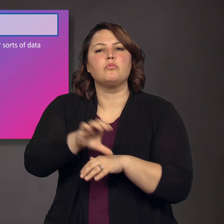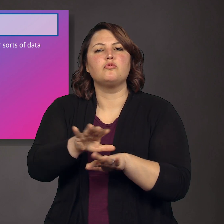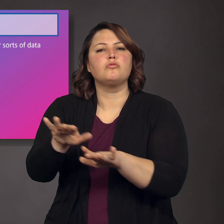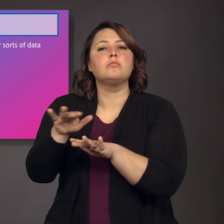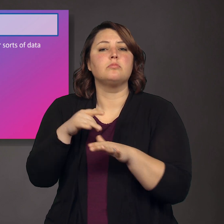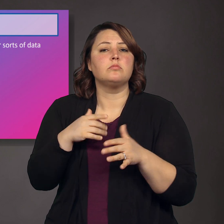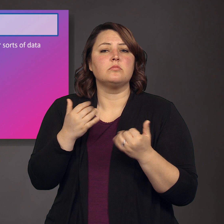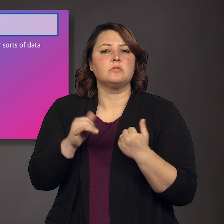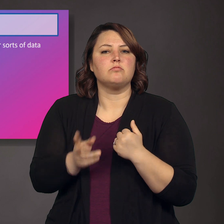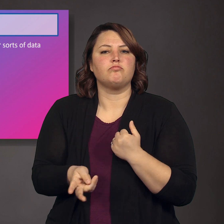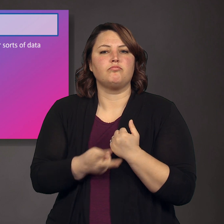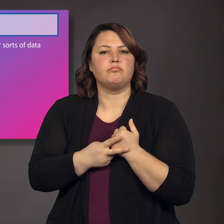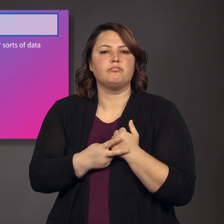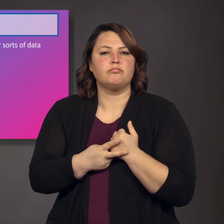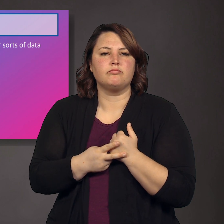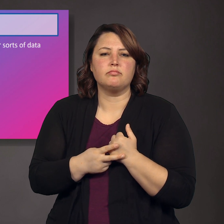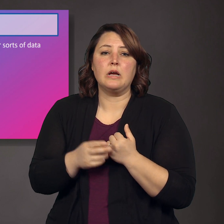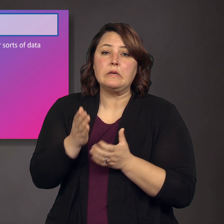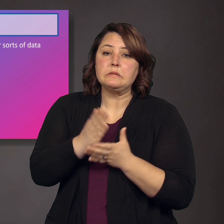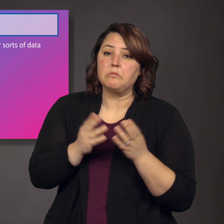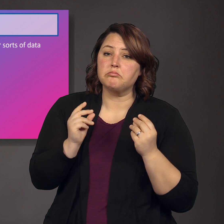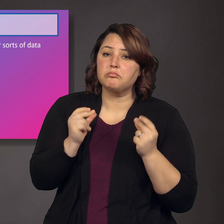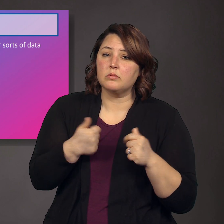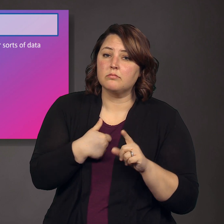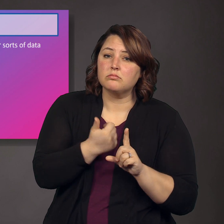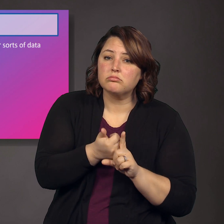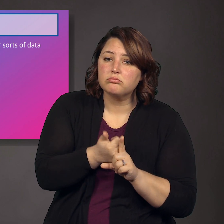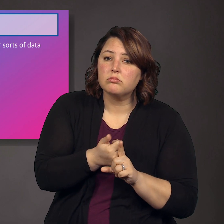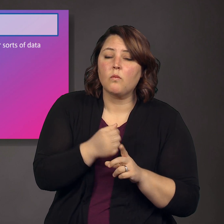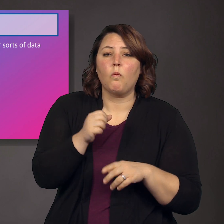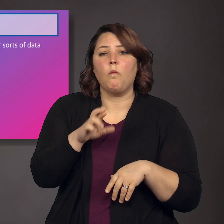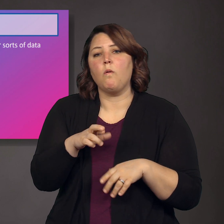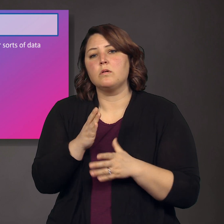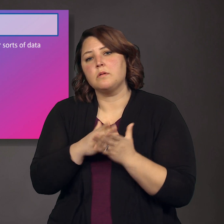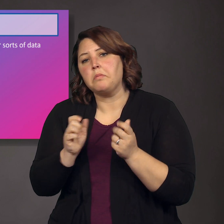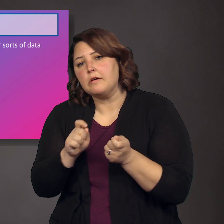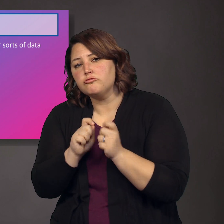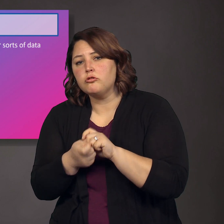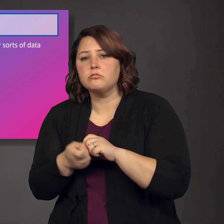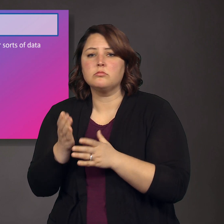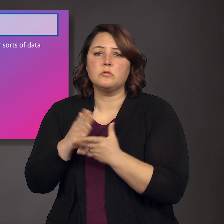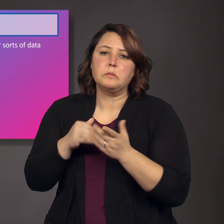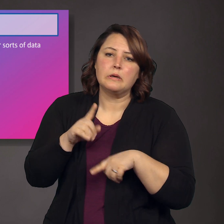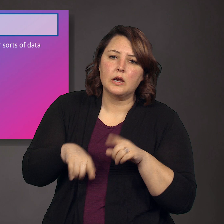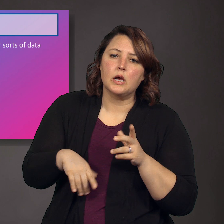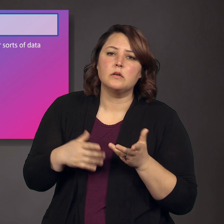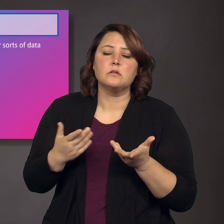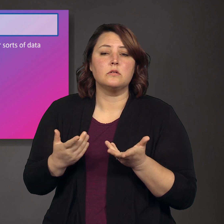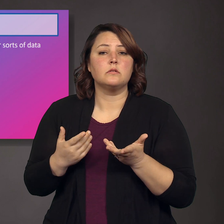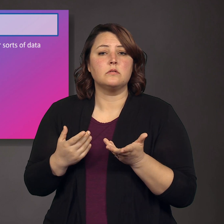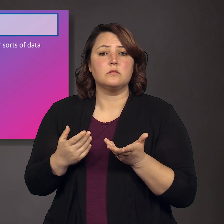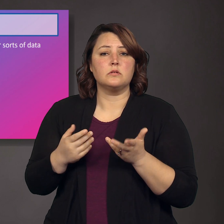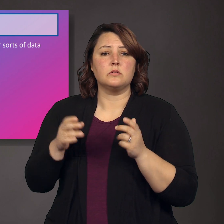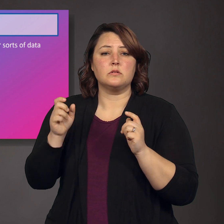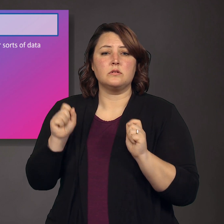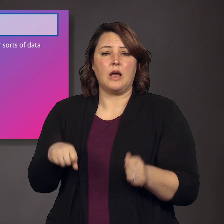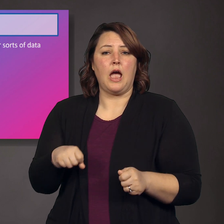created automatically, some of which you can change, some of which you can't, and some of it can be created manually or has